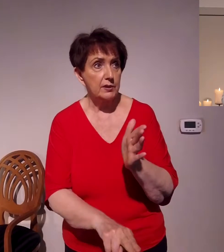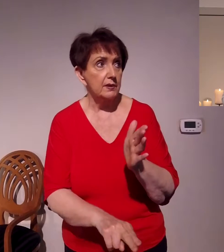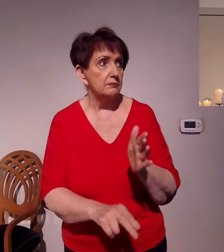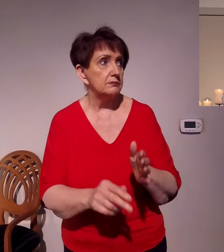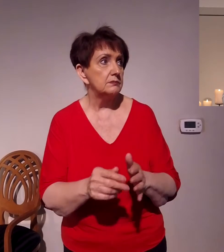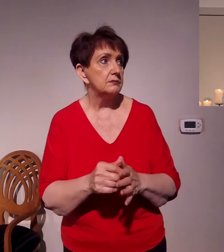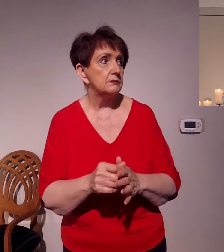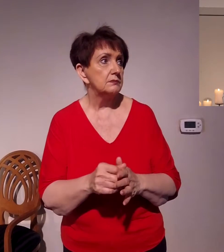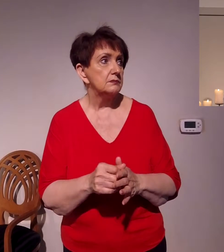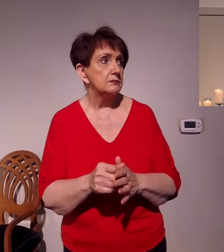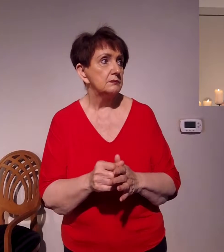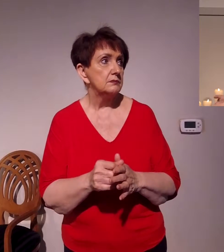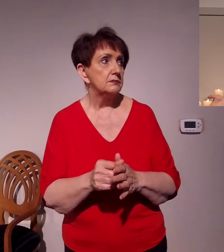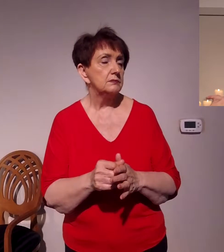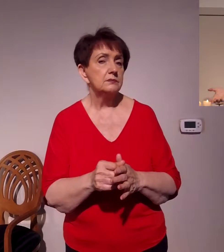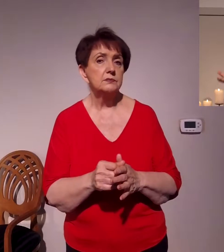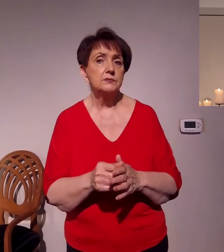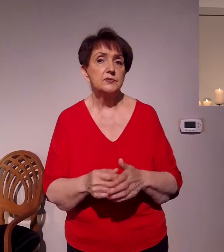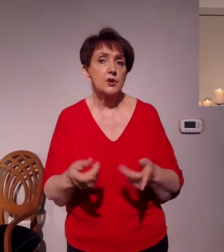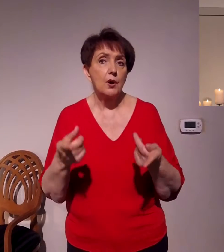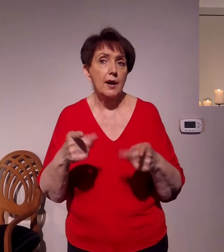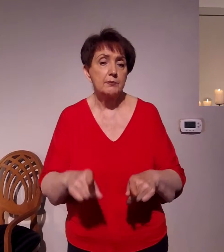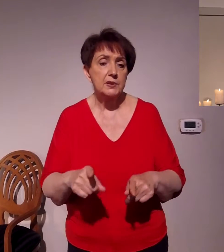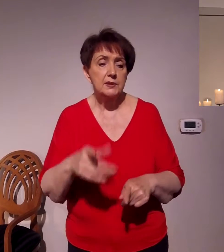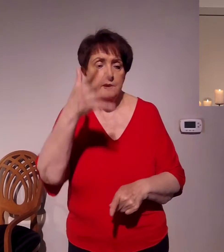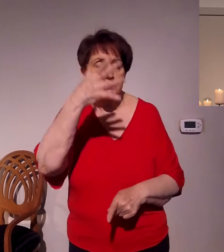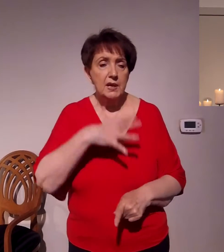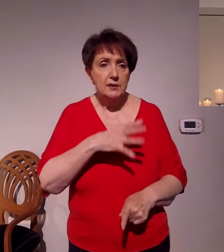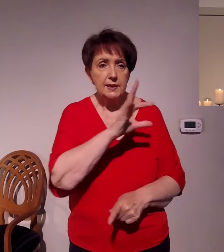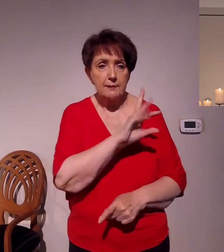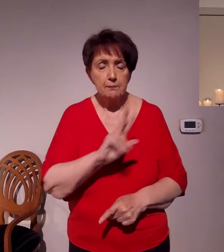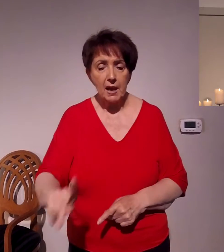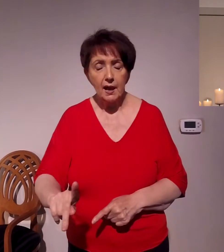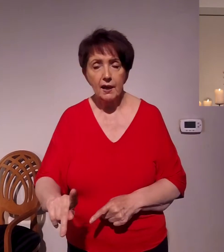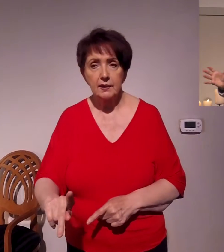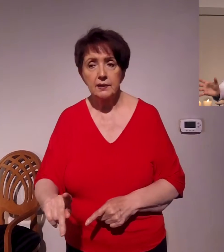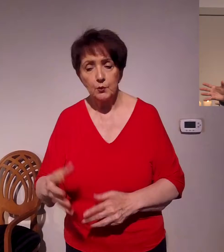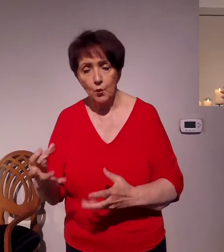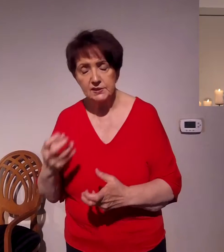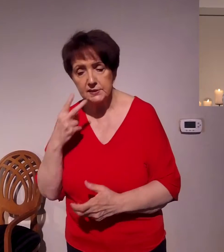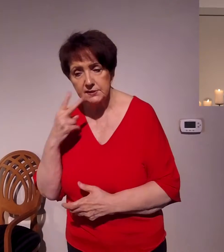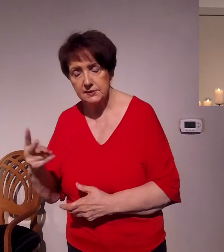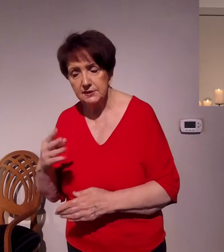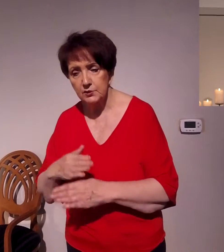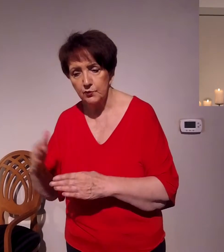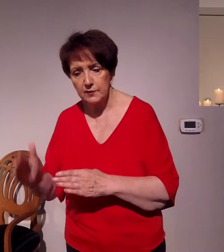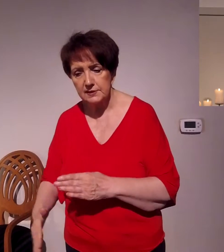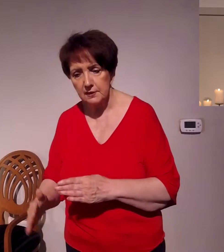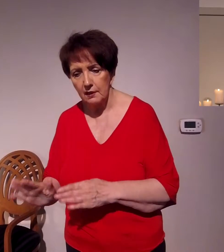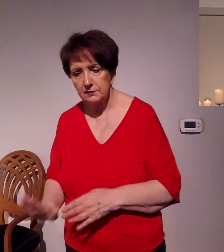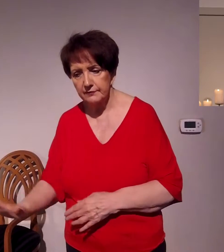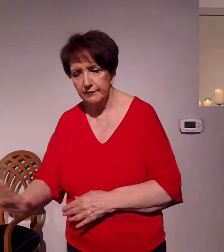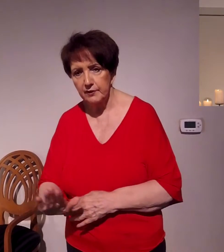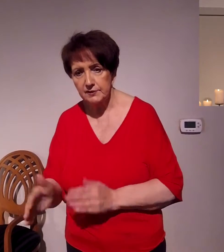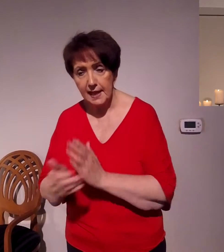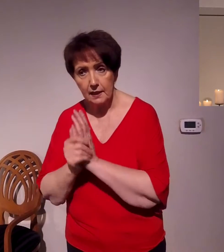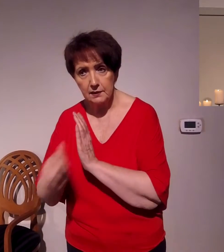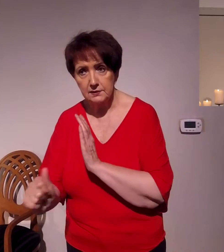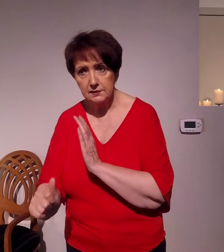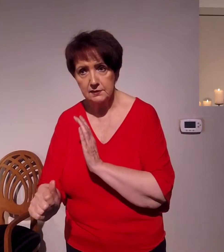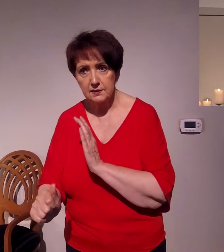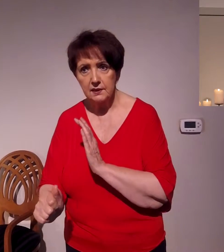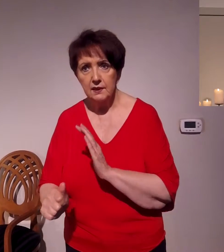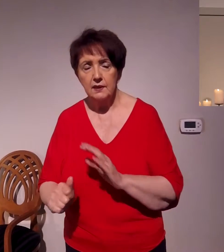ground. So when this man came back and returned, and he wanted to see how did the talents grow or not,